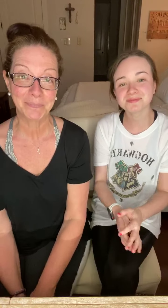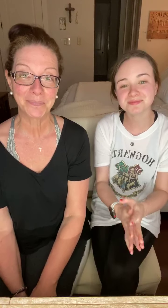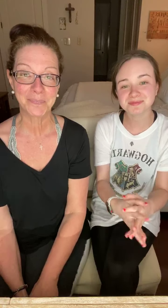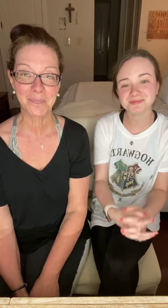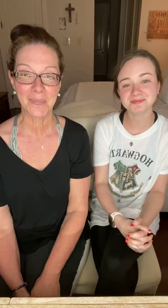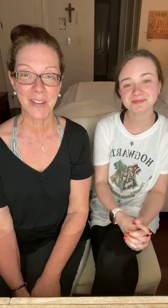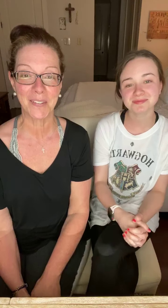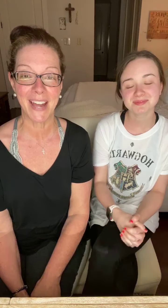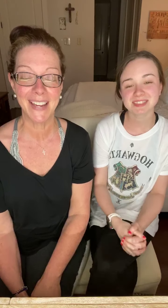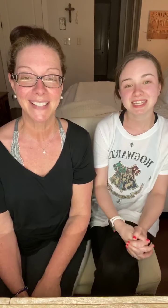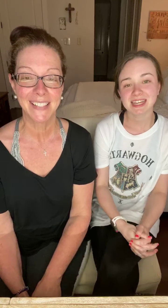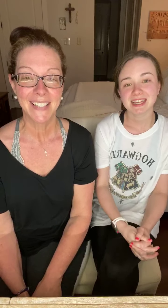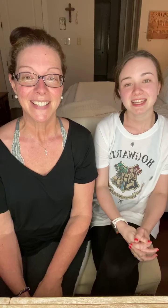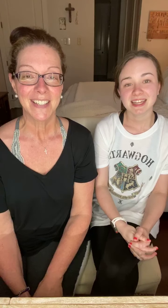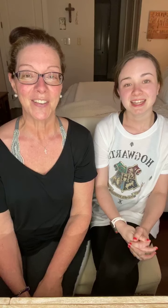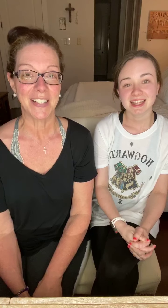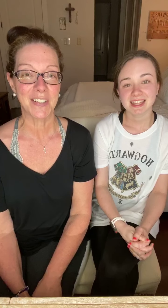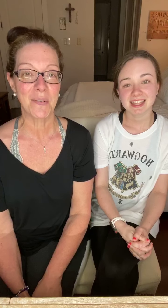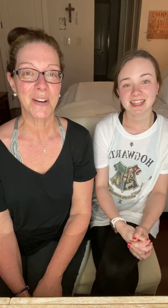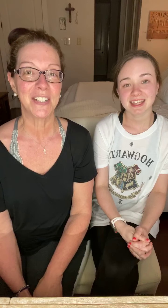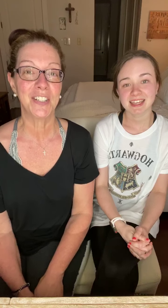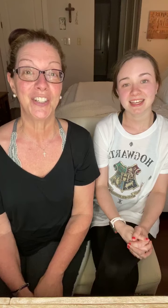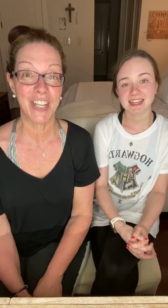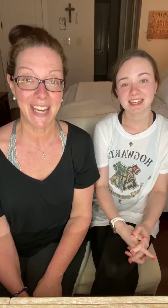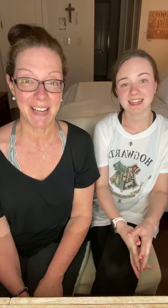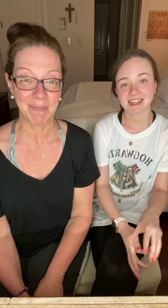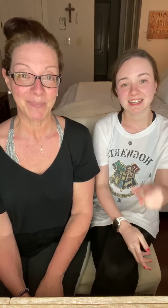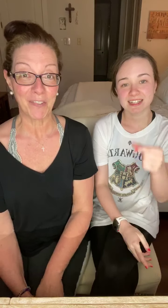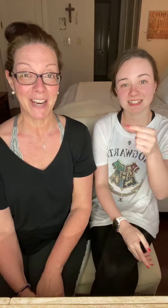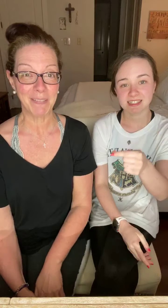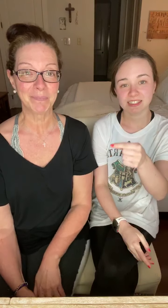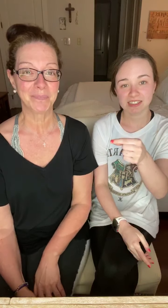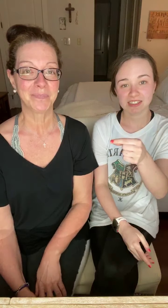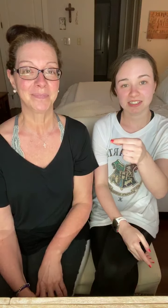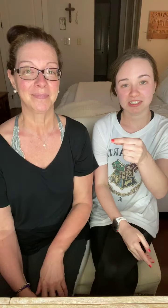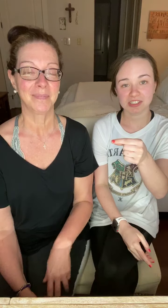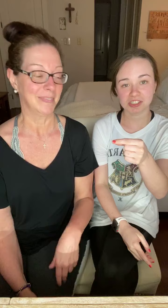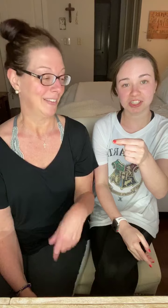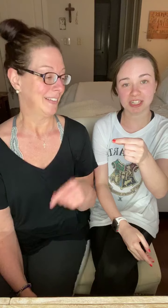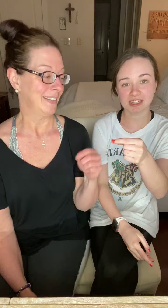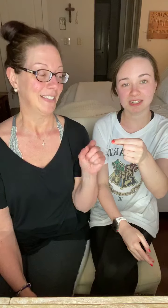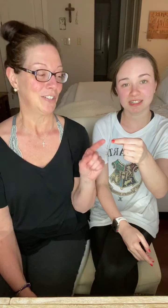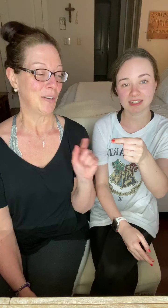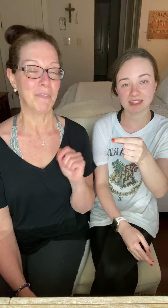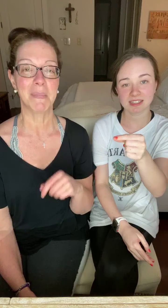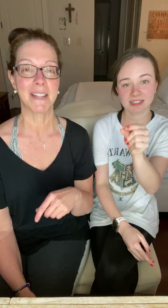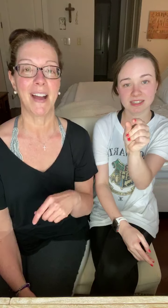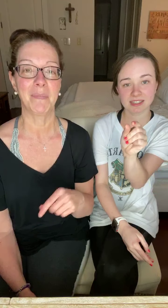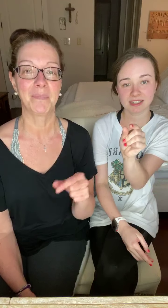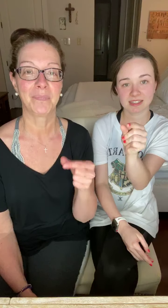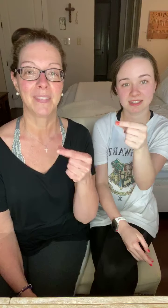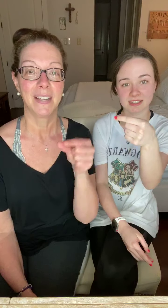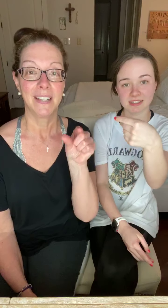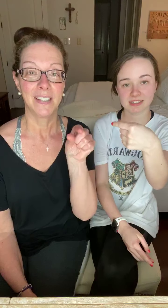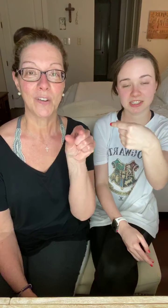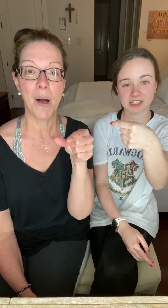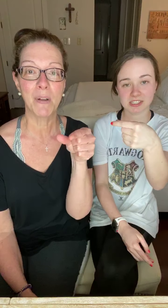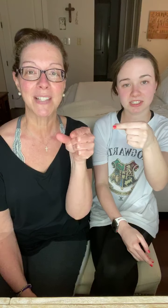Mm-hmm. Okay. So let's go on to G. Y'all ready? G. Show them from the side. So almost like